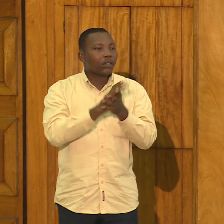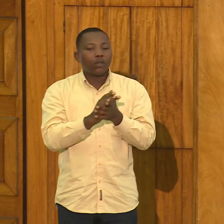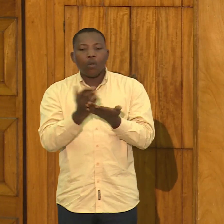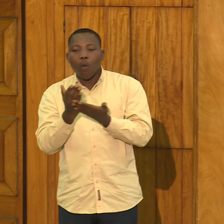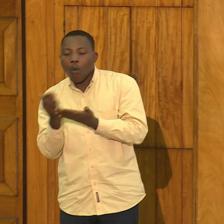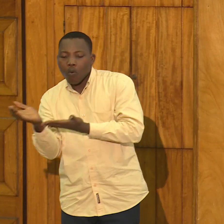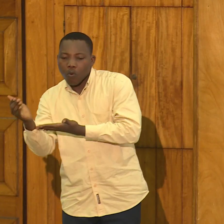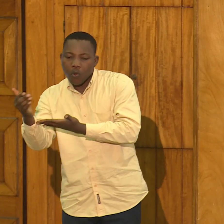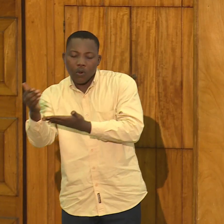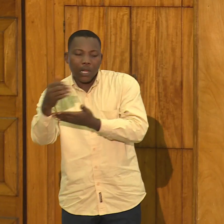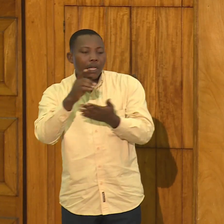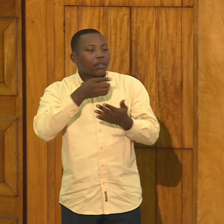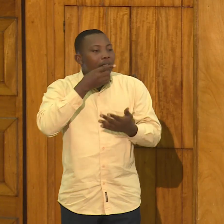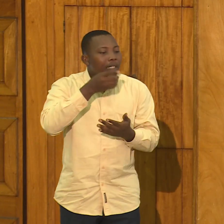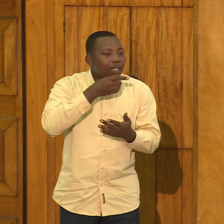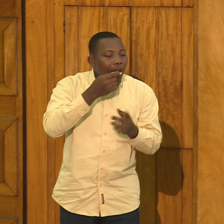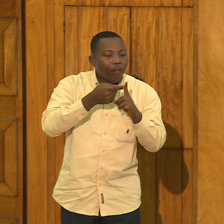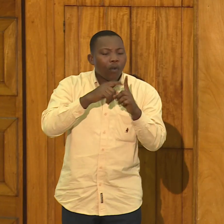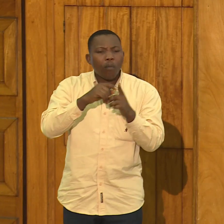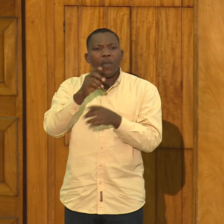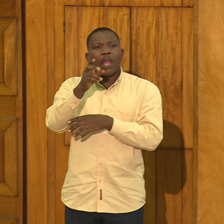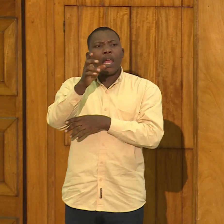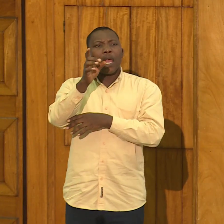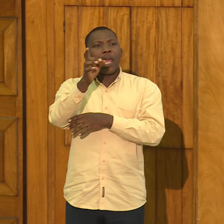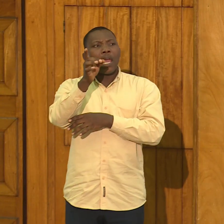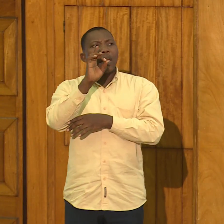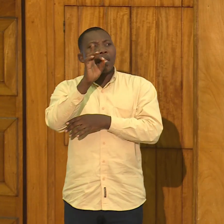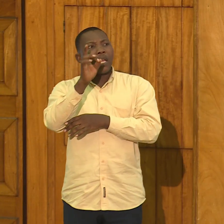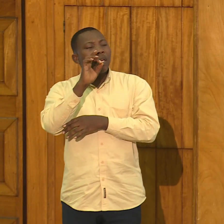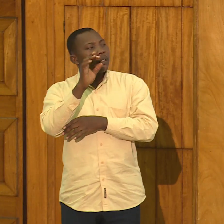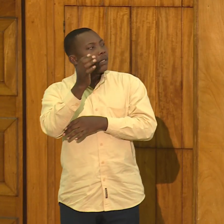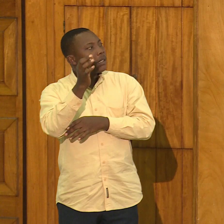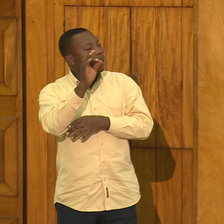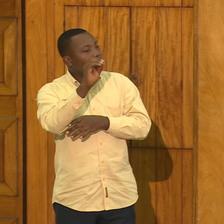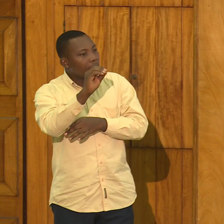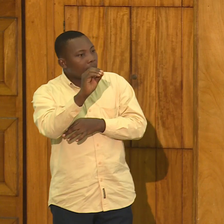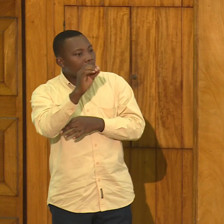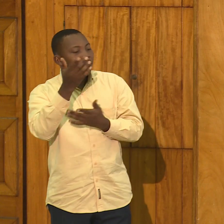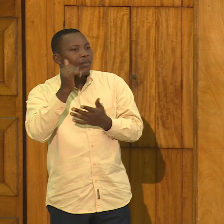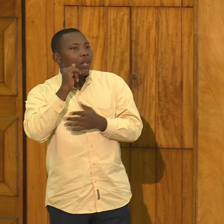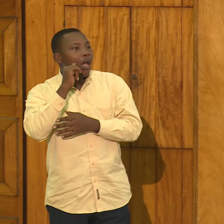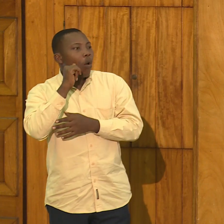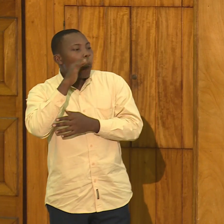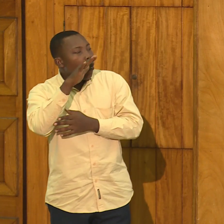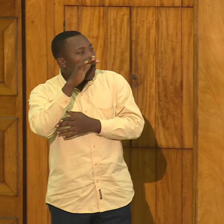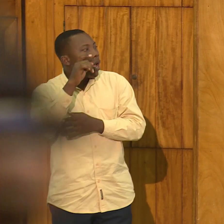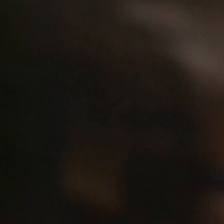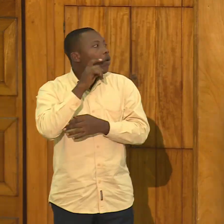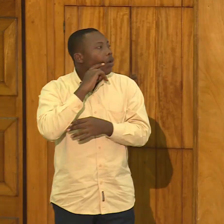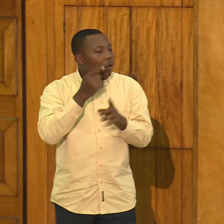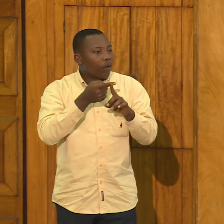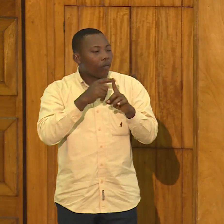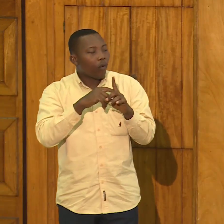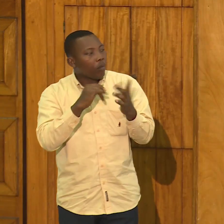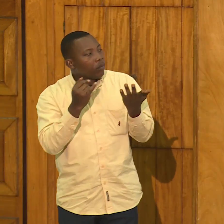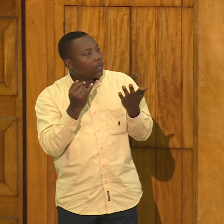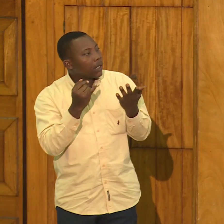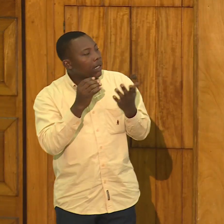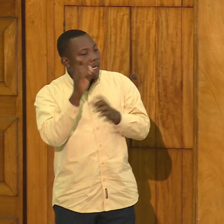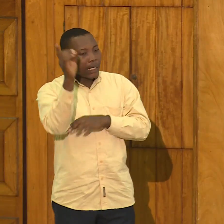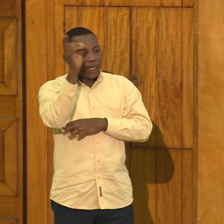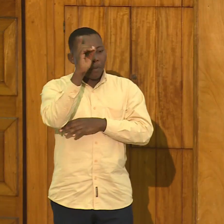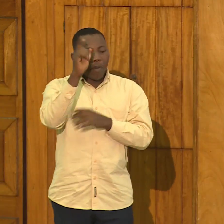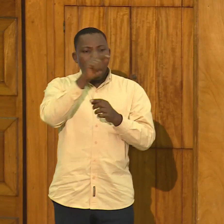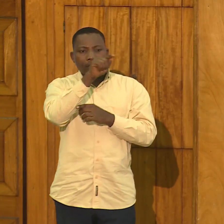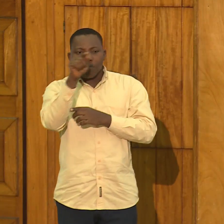from 108 female sex workers, and that spanned from December 2024 to January 2025. So